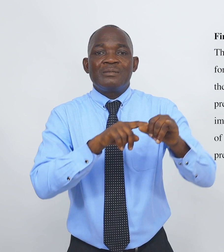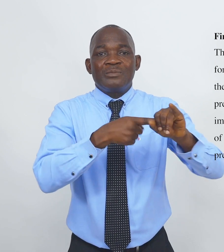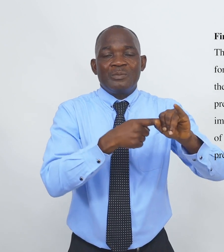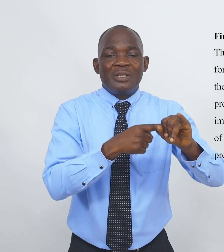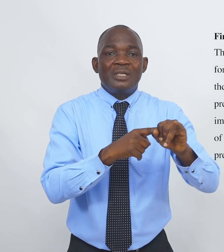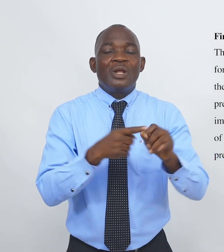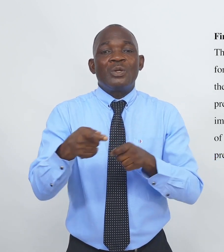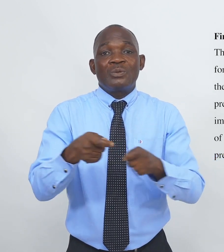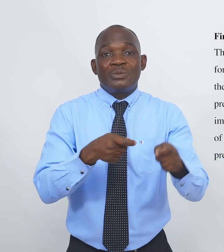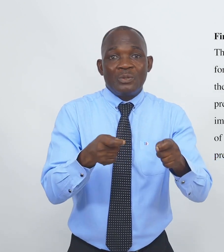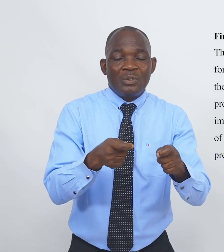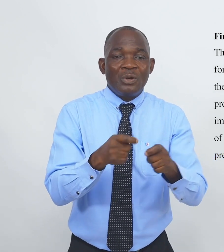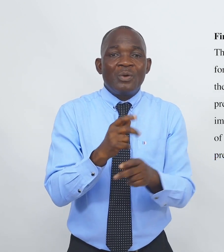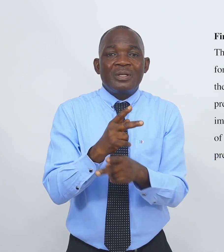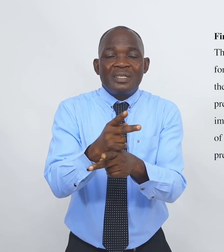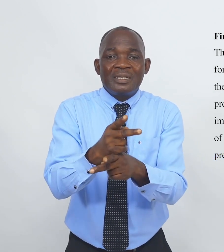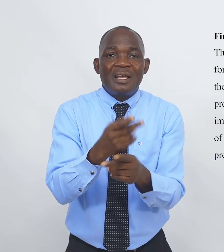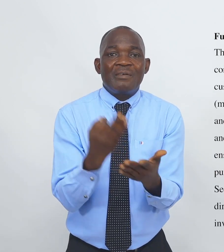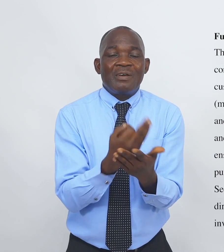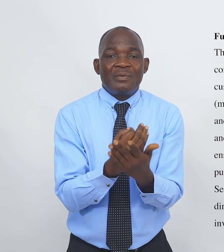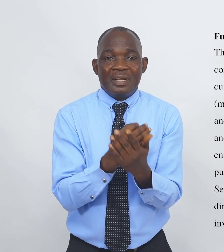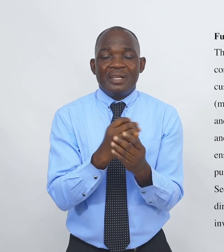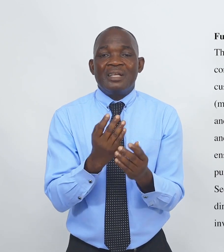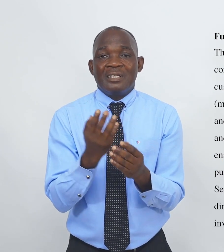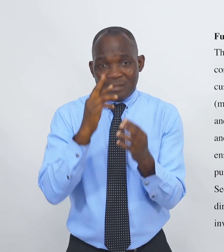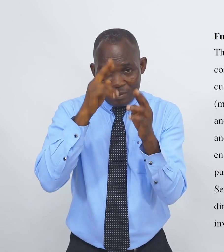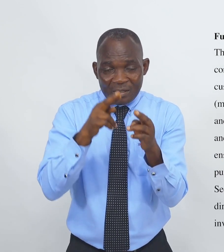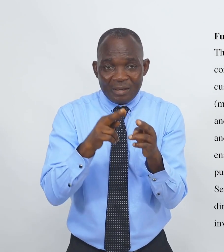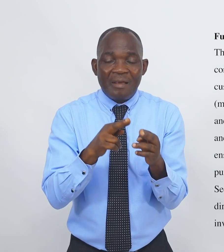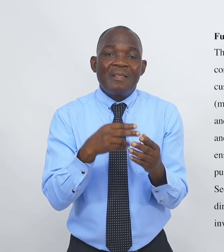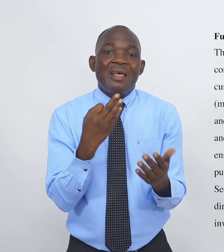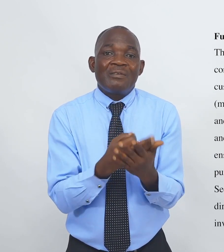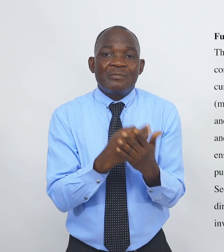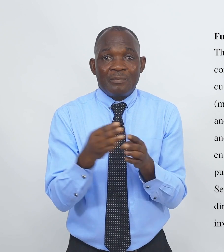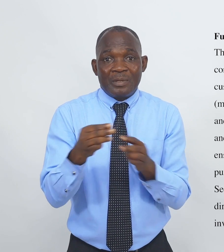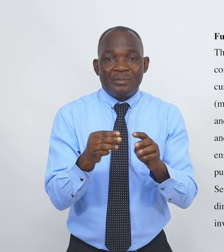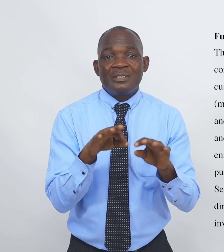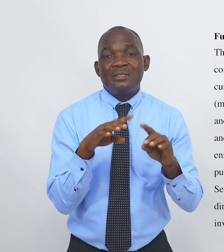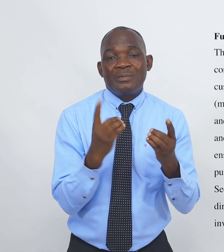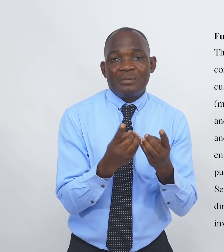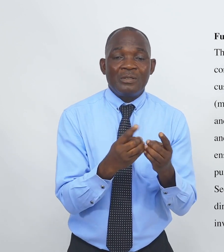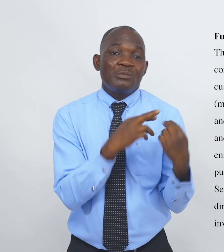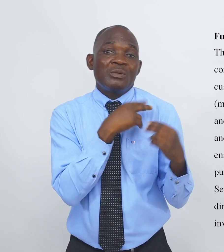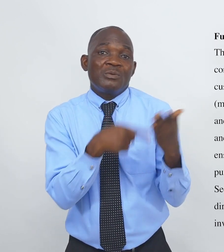controls to preserve financial integrity. Funds Management Department. Responsibilities or